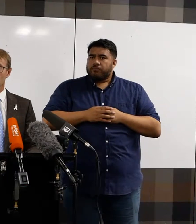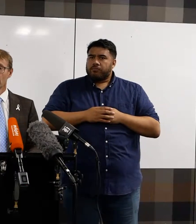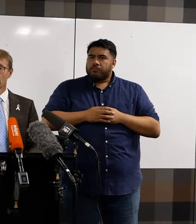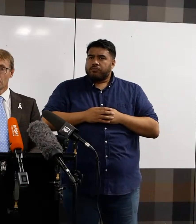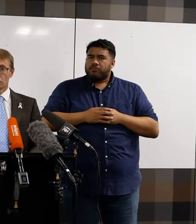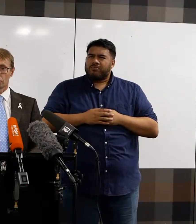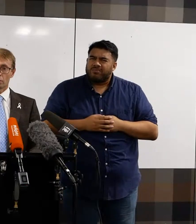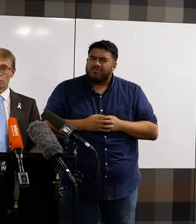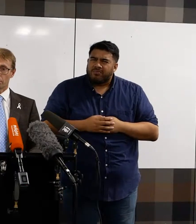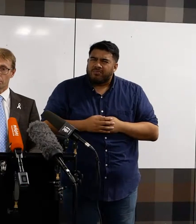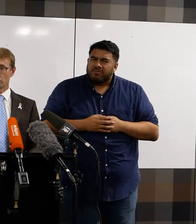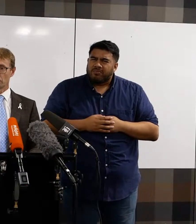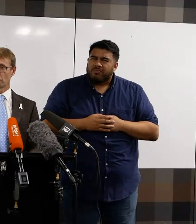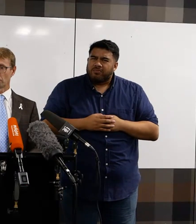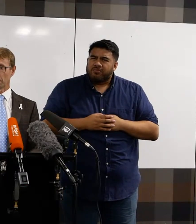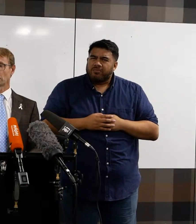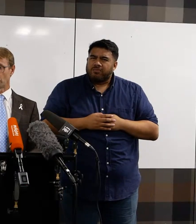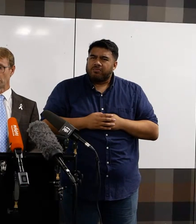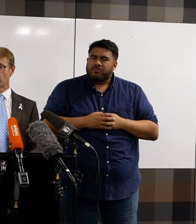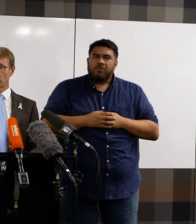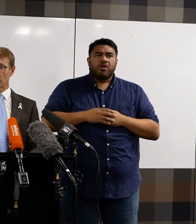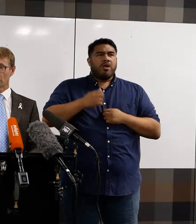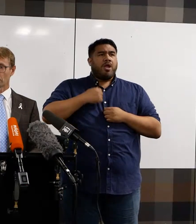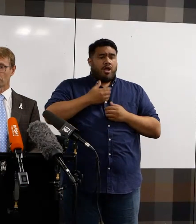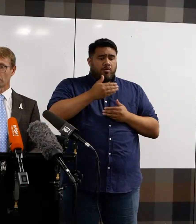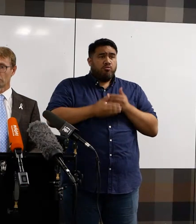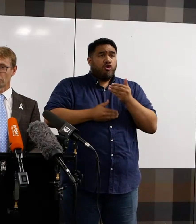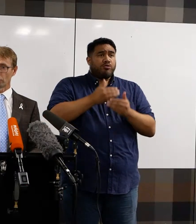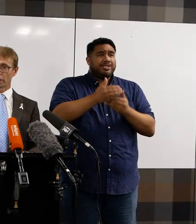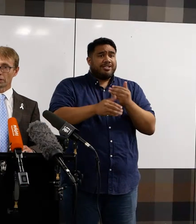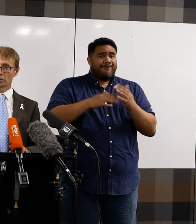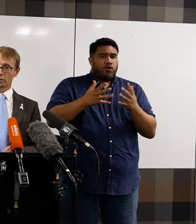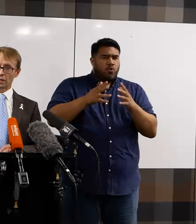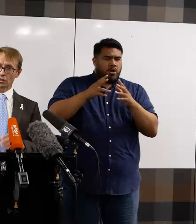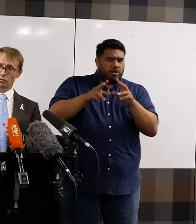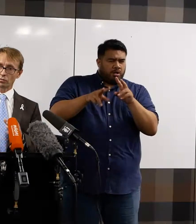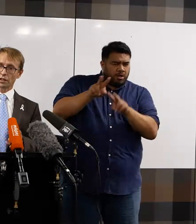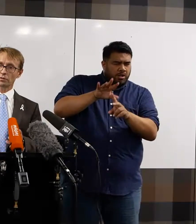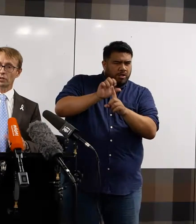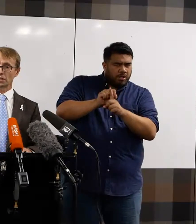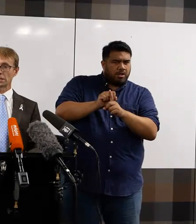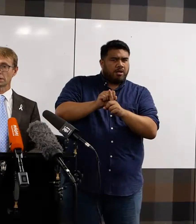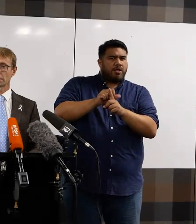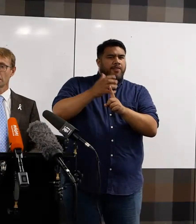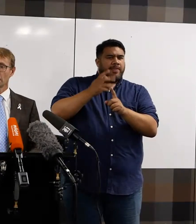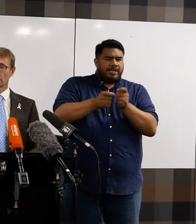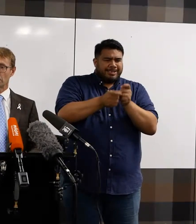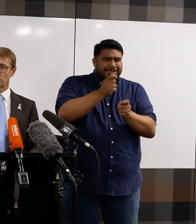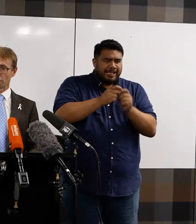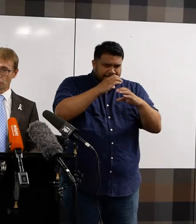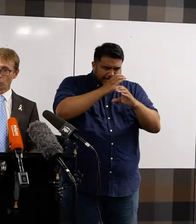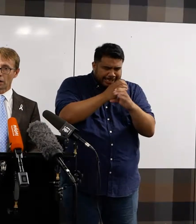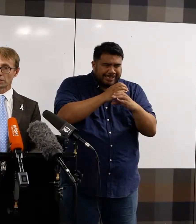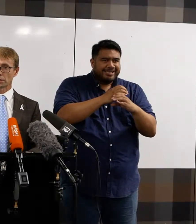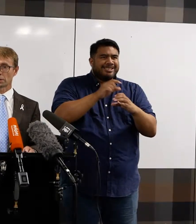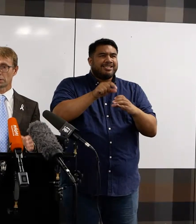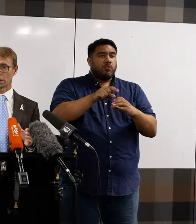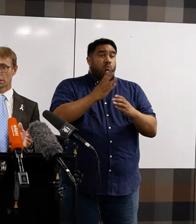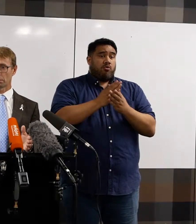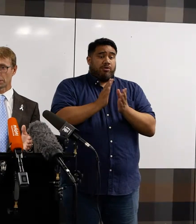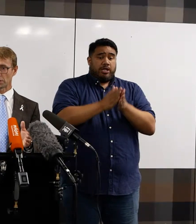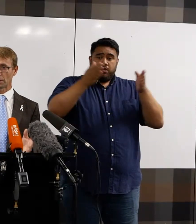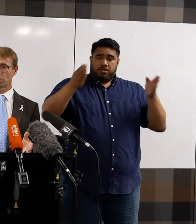result? So the process is about 24 hours, and the reason for that is the actual running of the test is a few